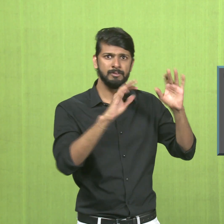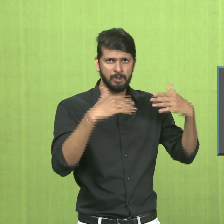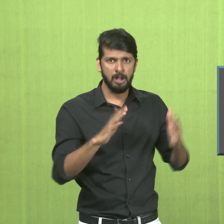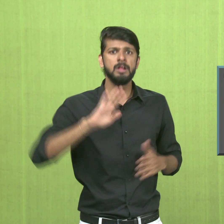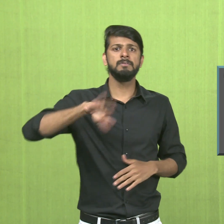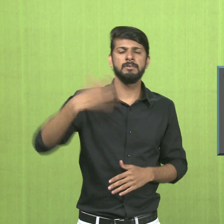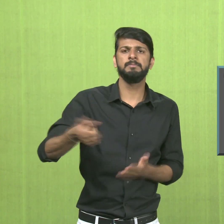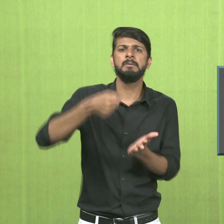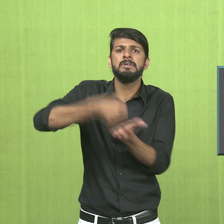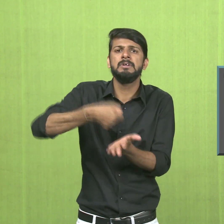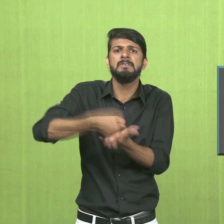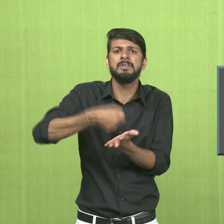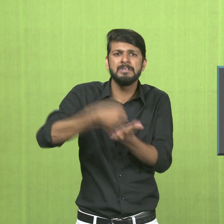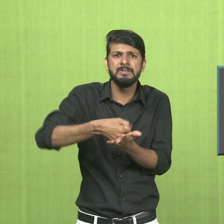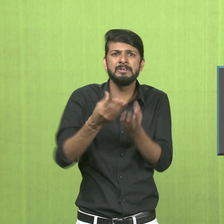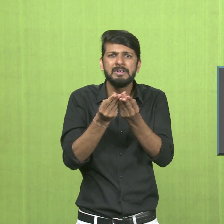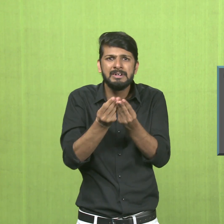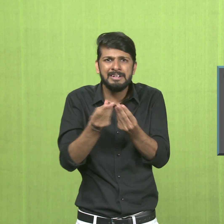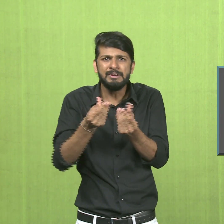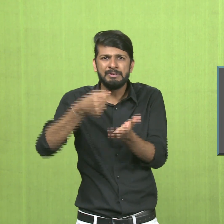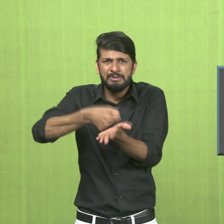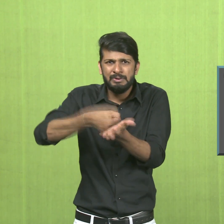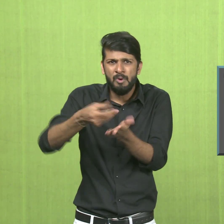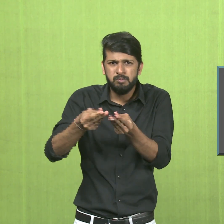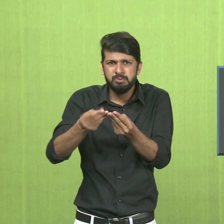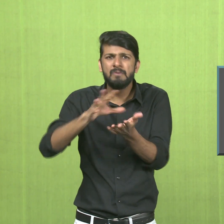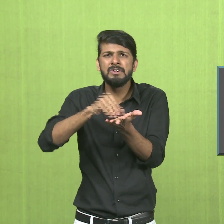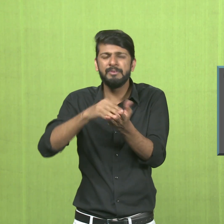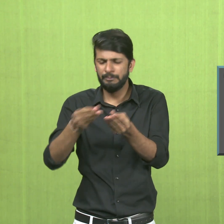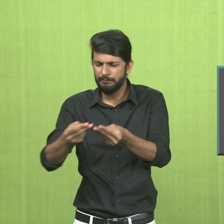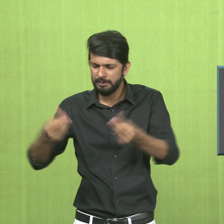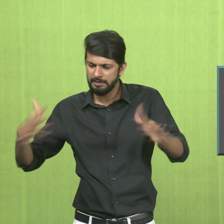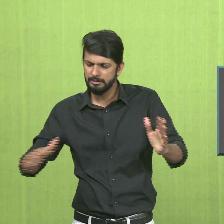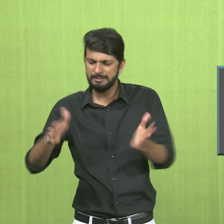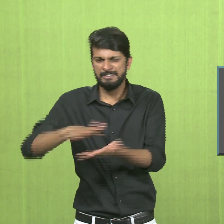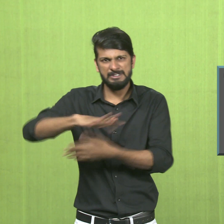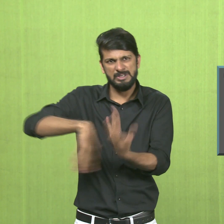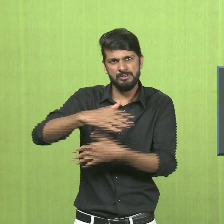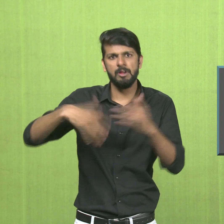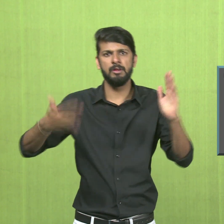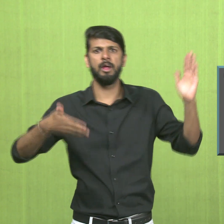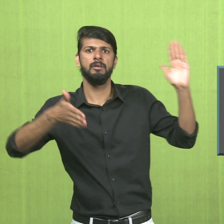care to ensure that it is of proper size. Then they would take rice and make a slurry out of